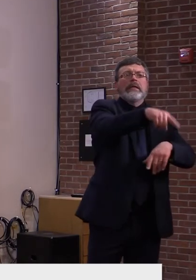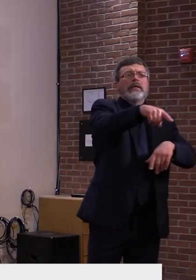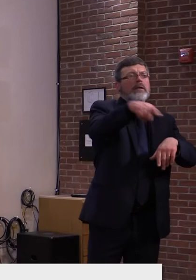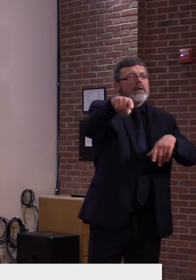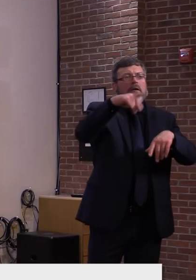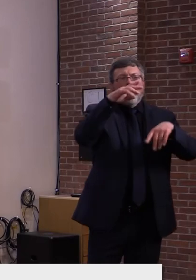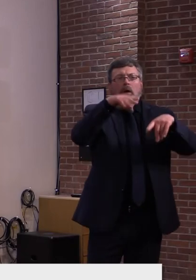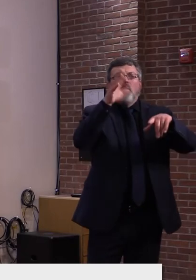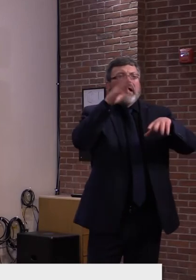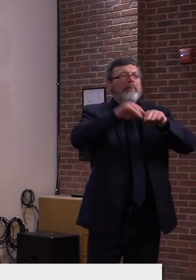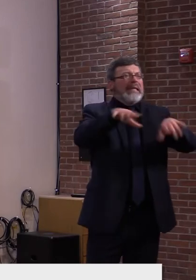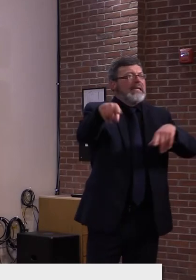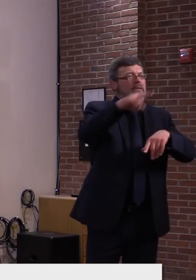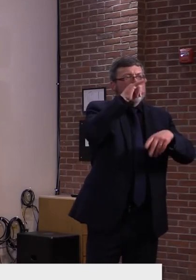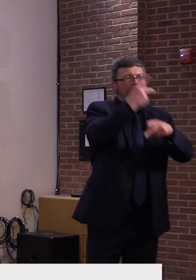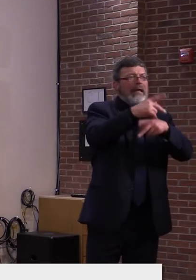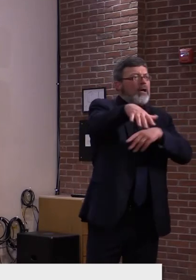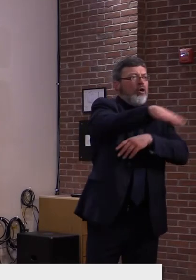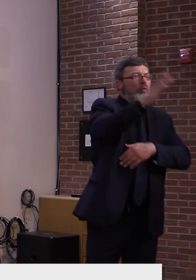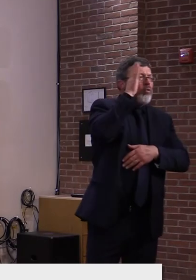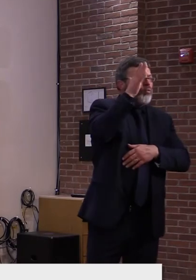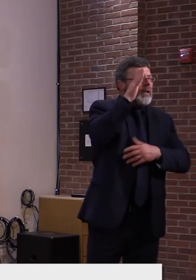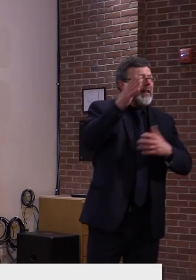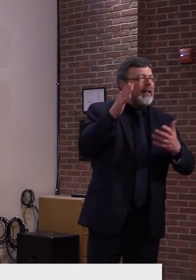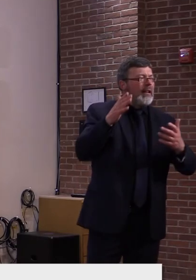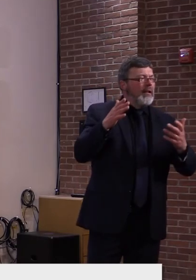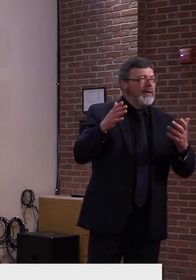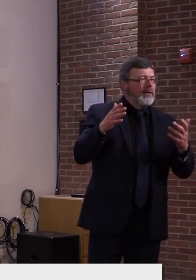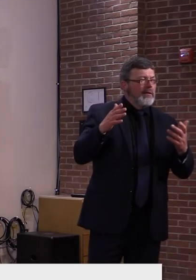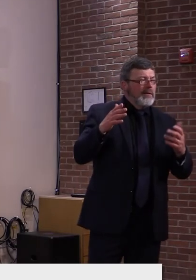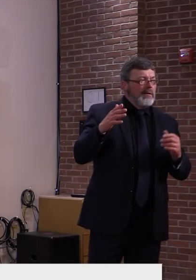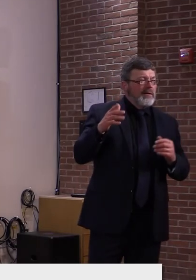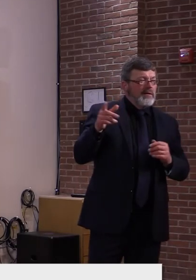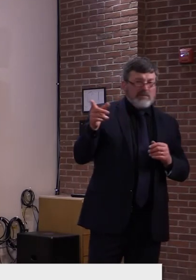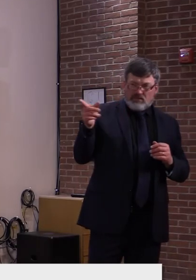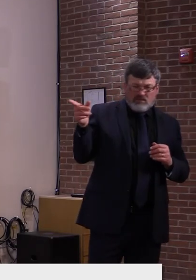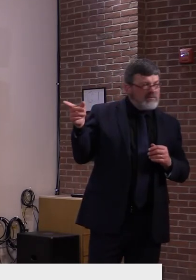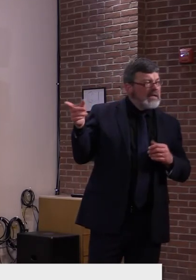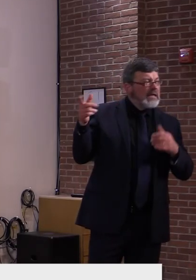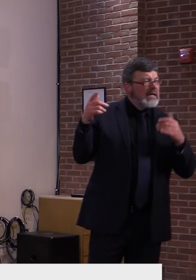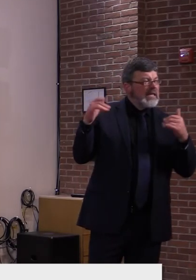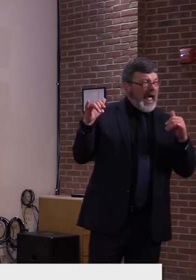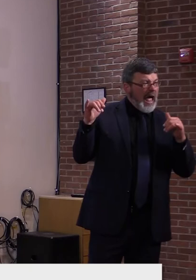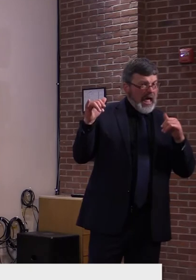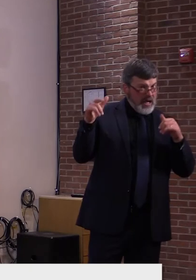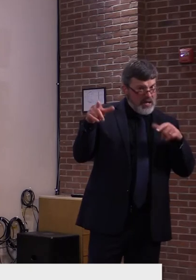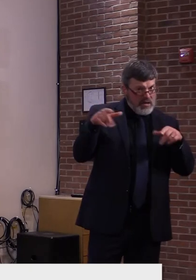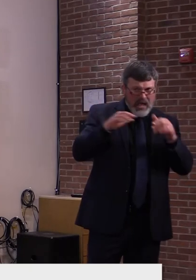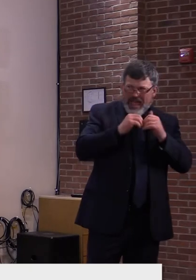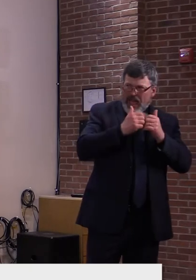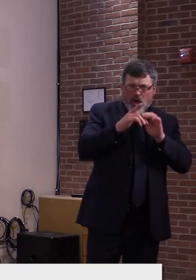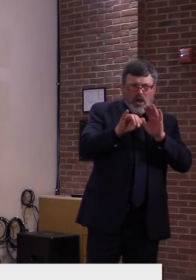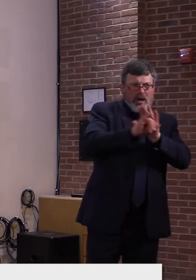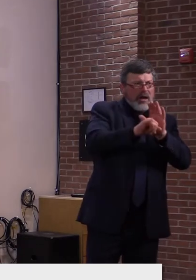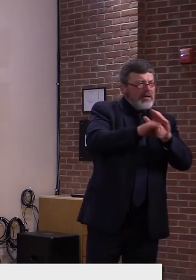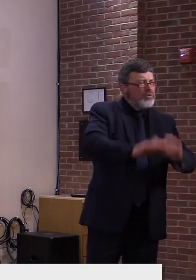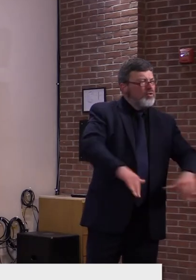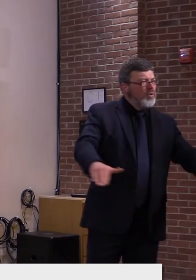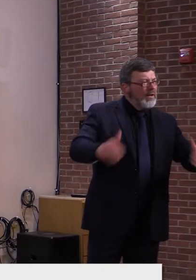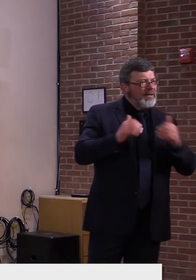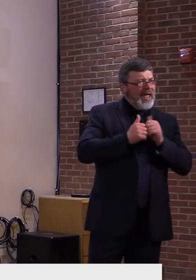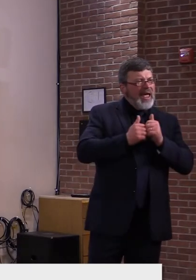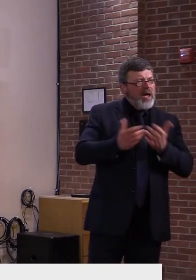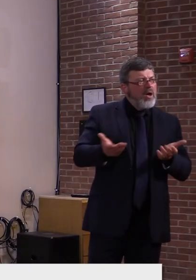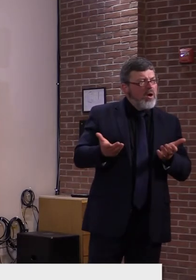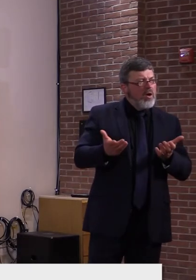Is it still only really being tracked through kind of the overall pediatric case rate throughout the state? That's the